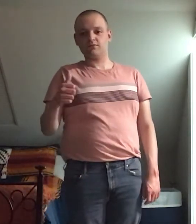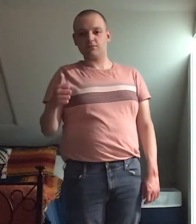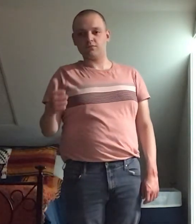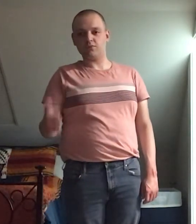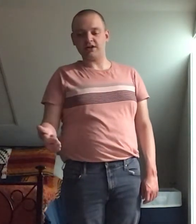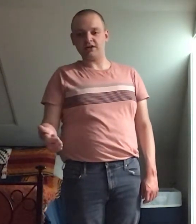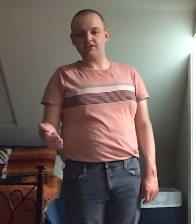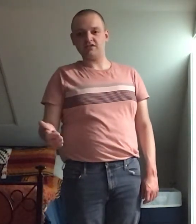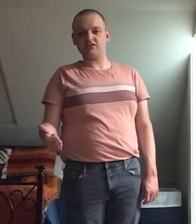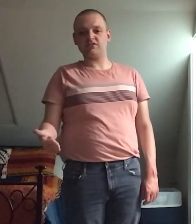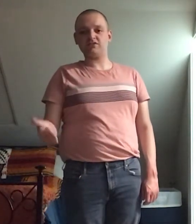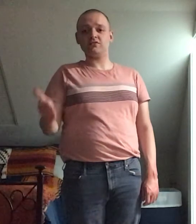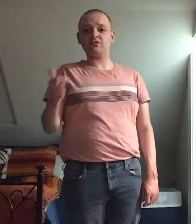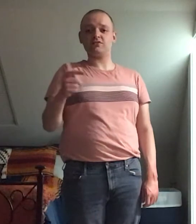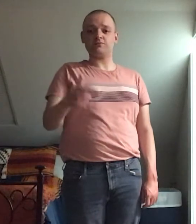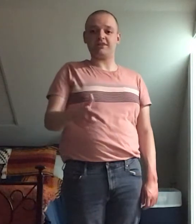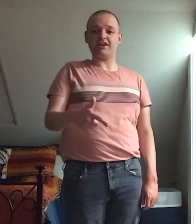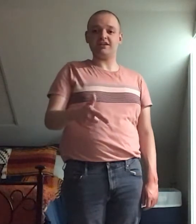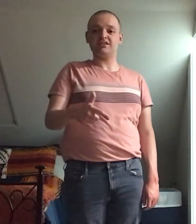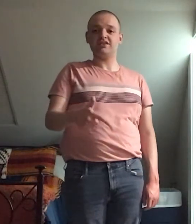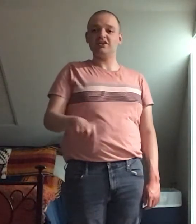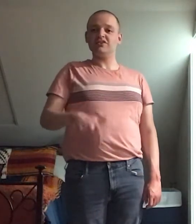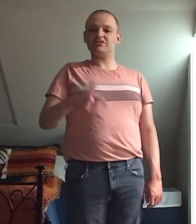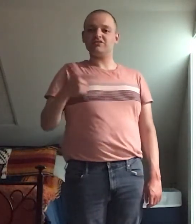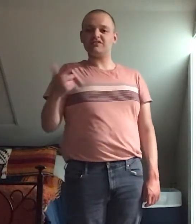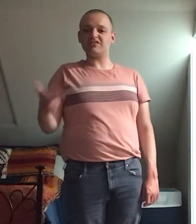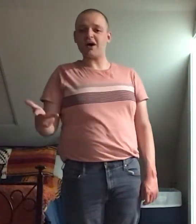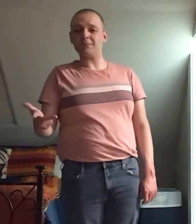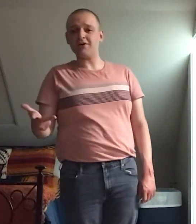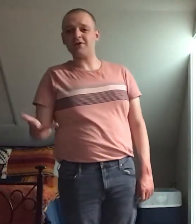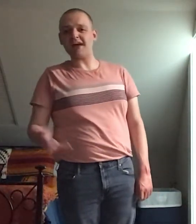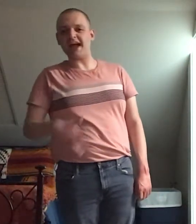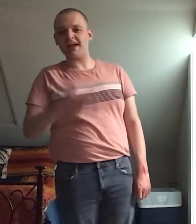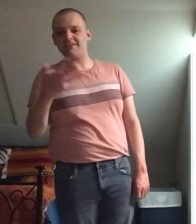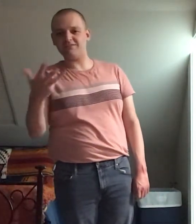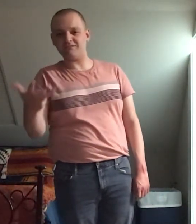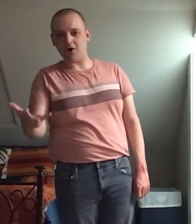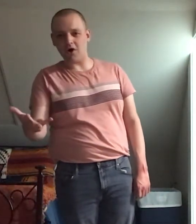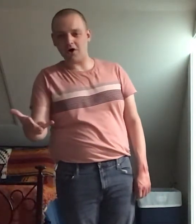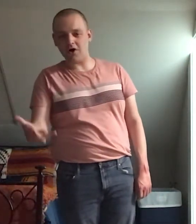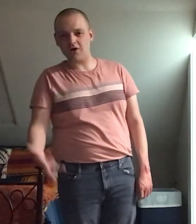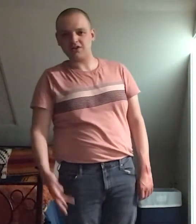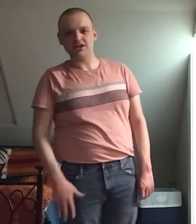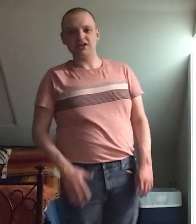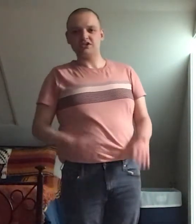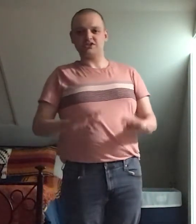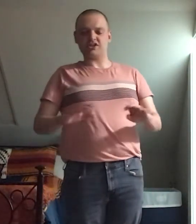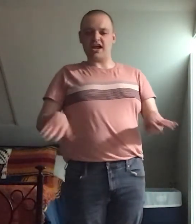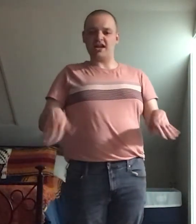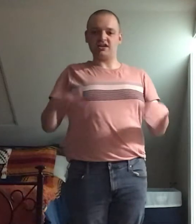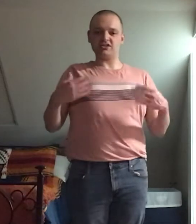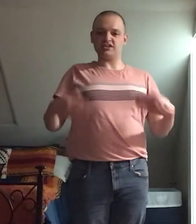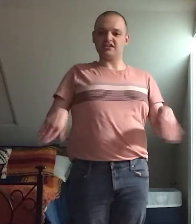From winter, spring, to summer and fall, change